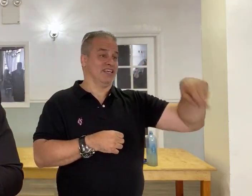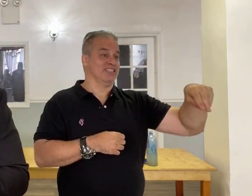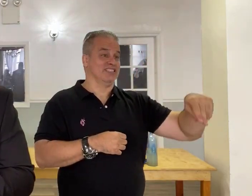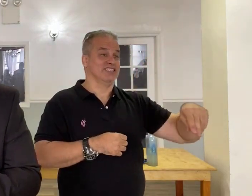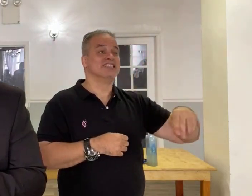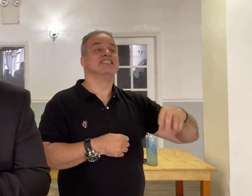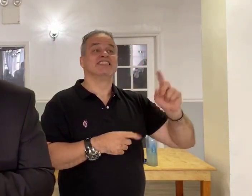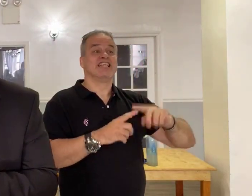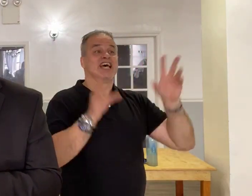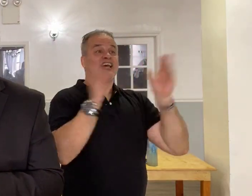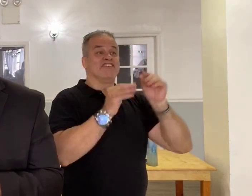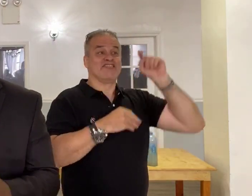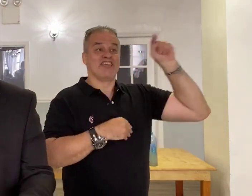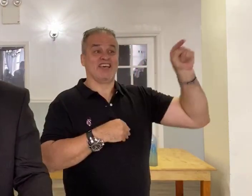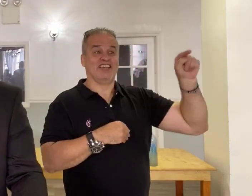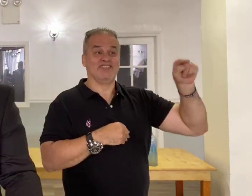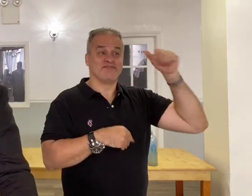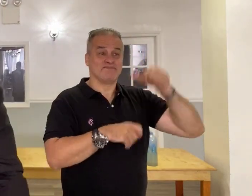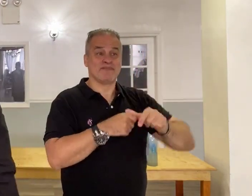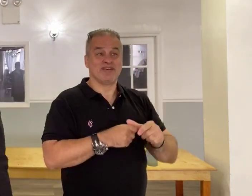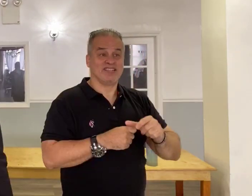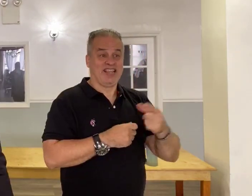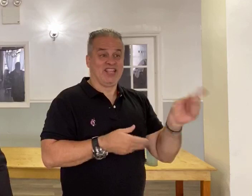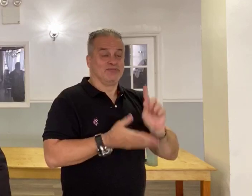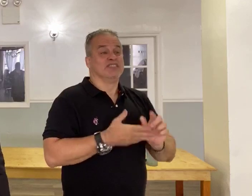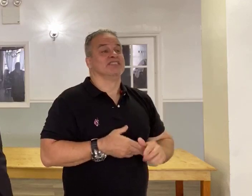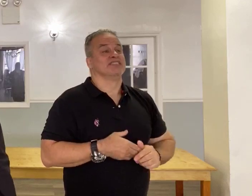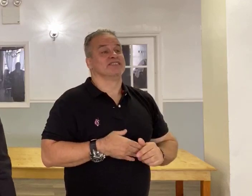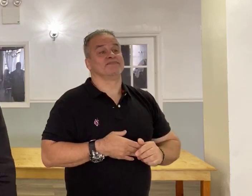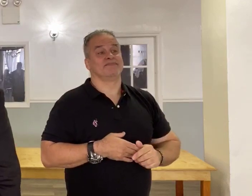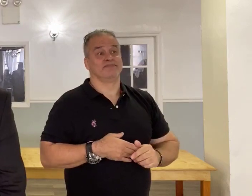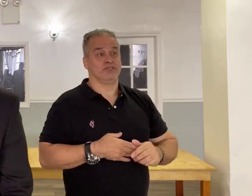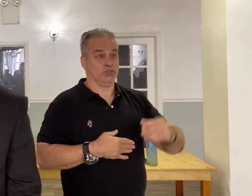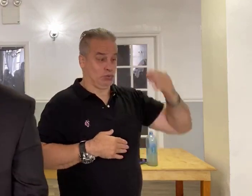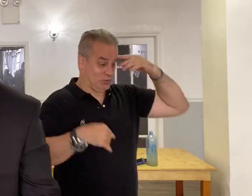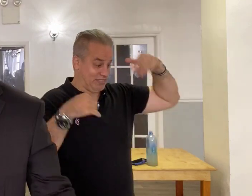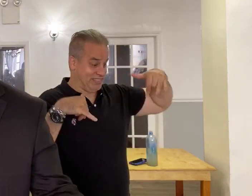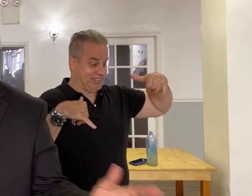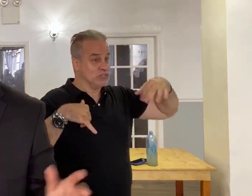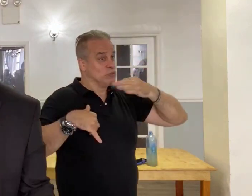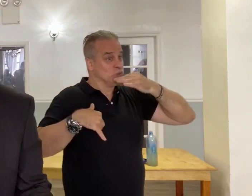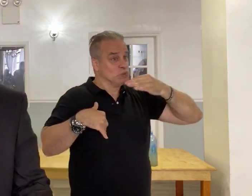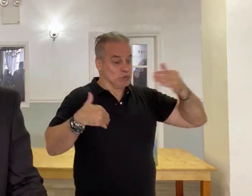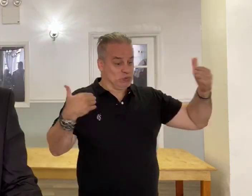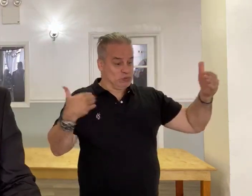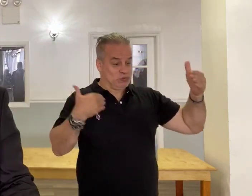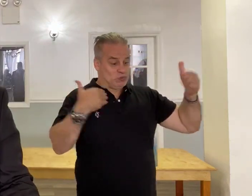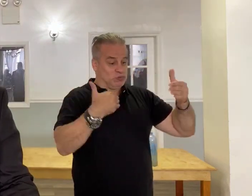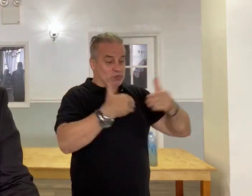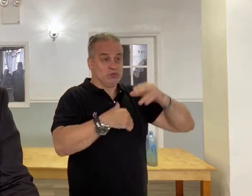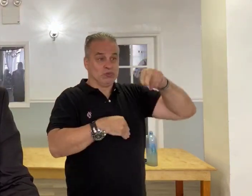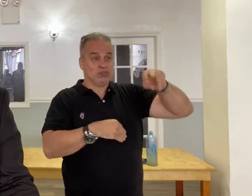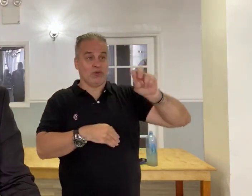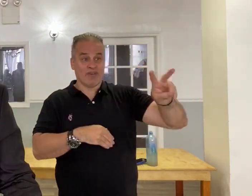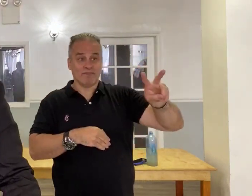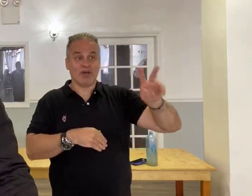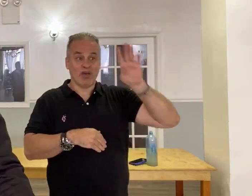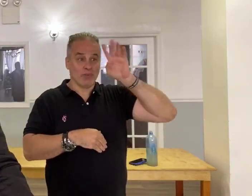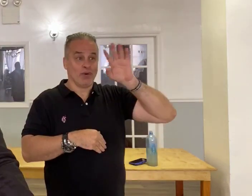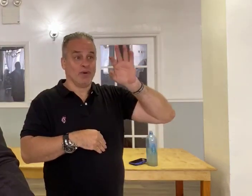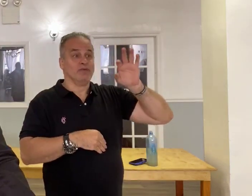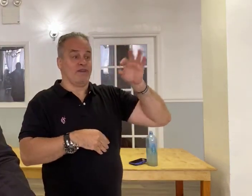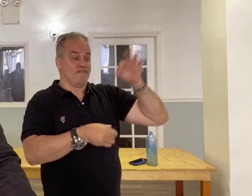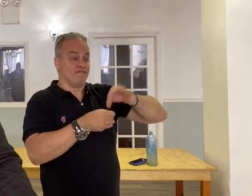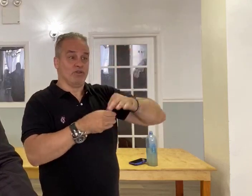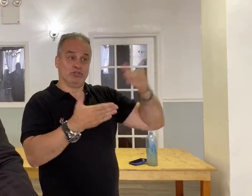that. In November, we're going to elect a new president or re-elect the one that we have. Let me